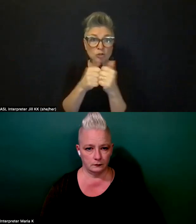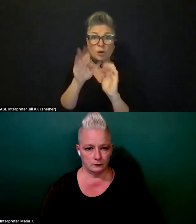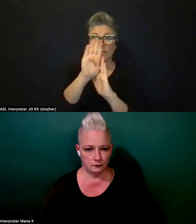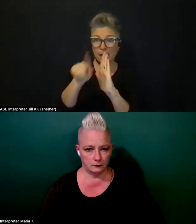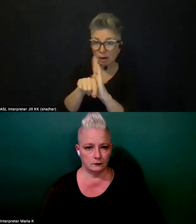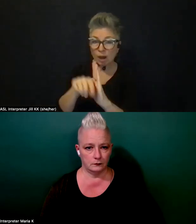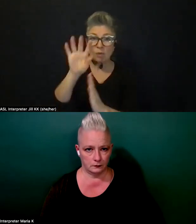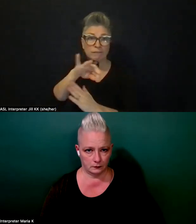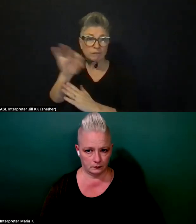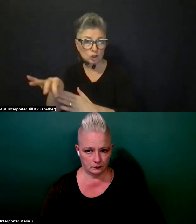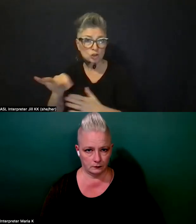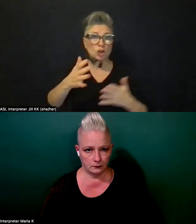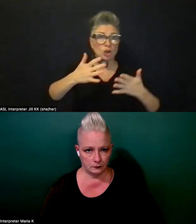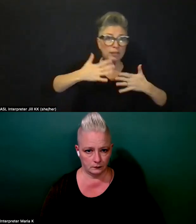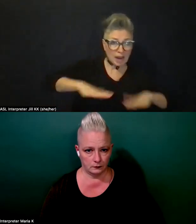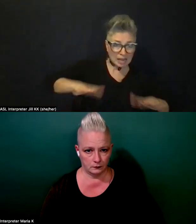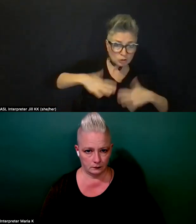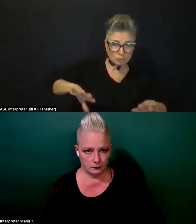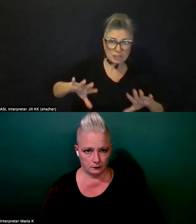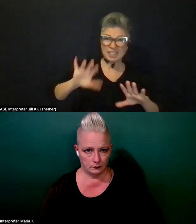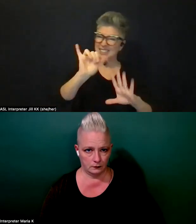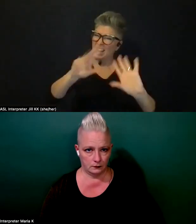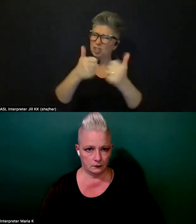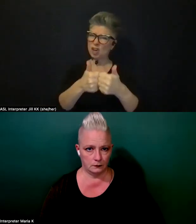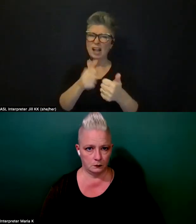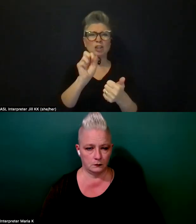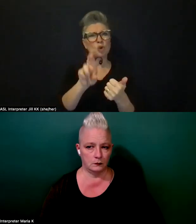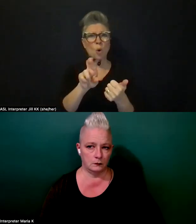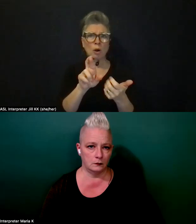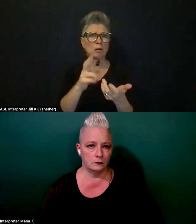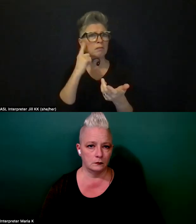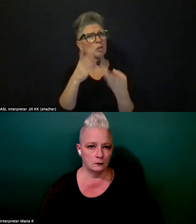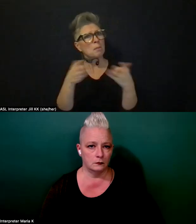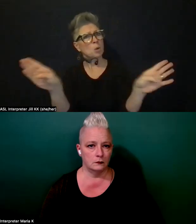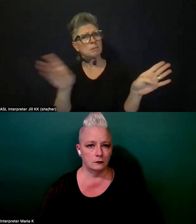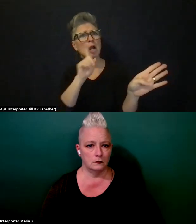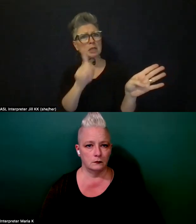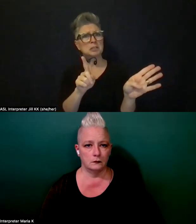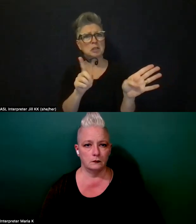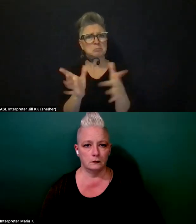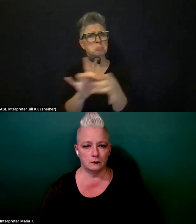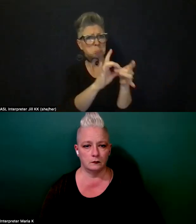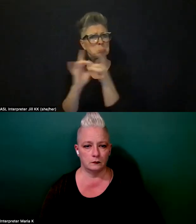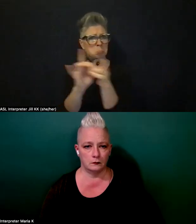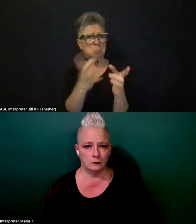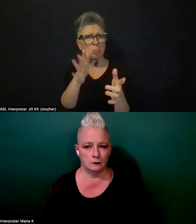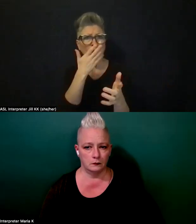costume, well, that is Yeah. a challenge or most of part is oh, go with